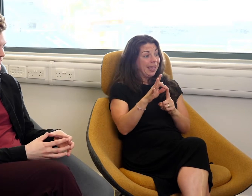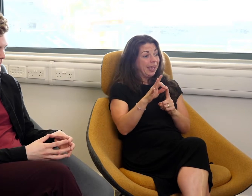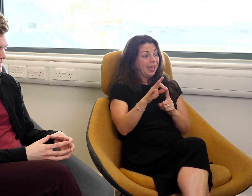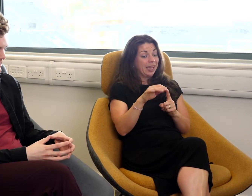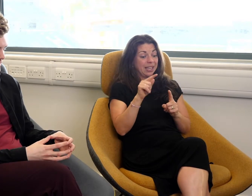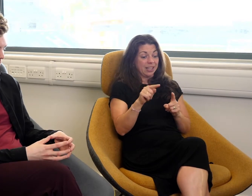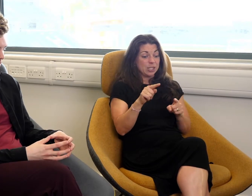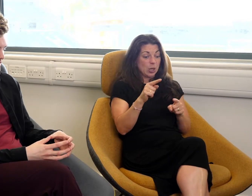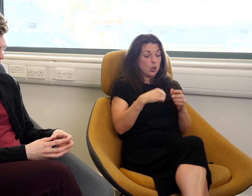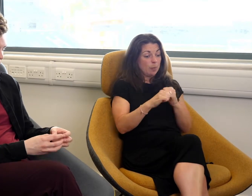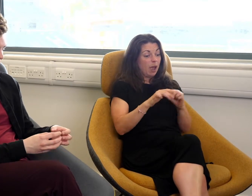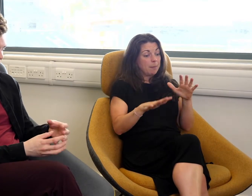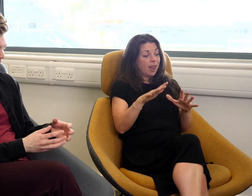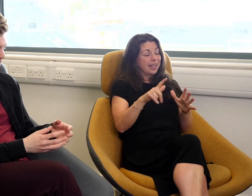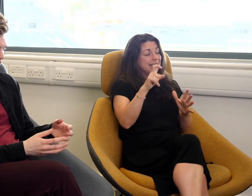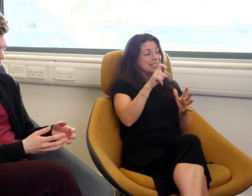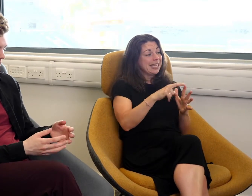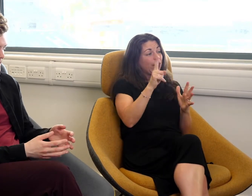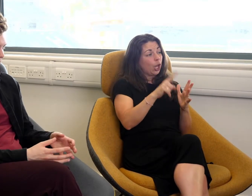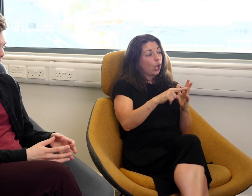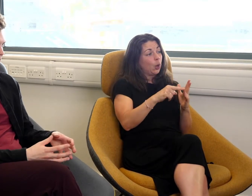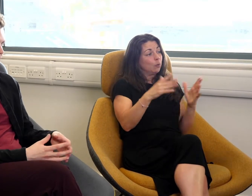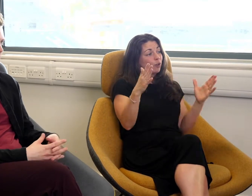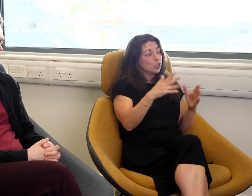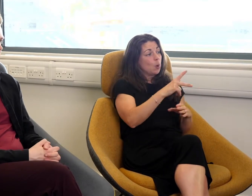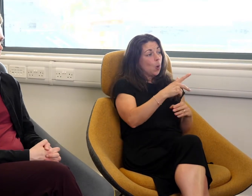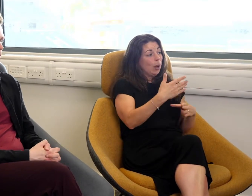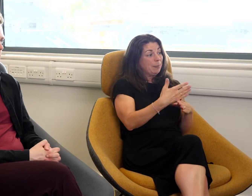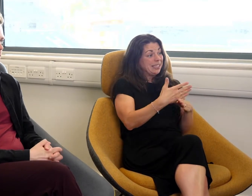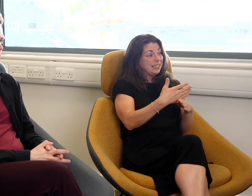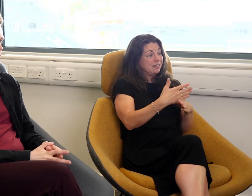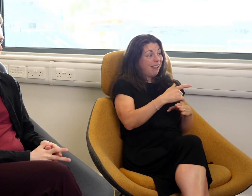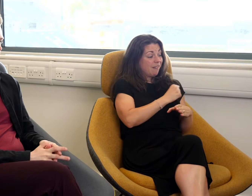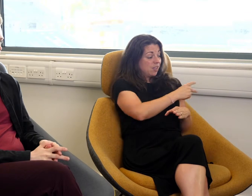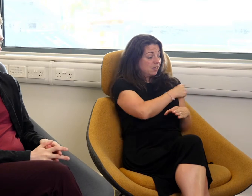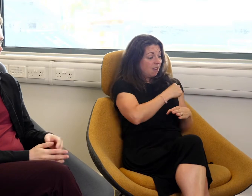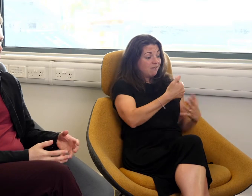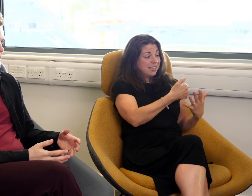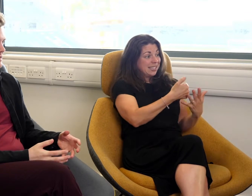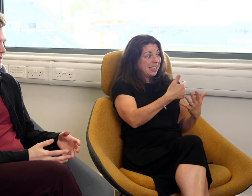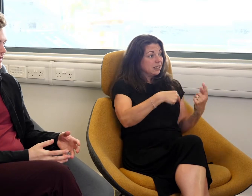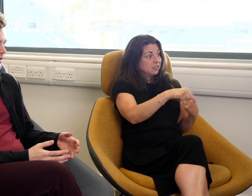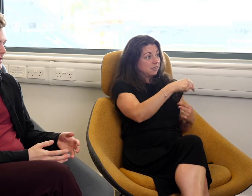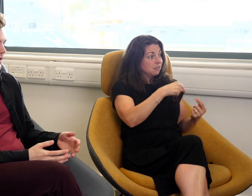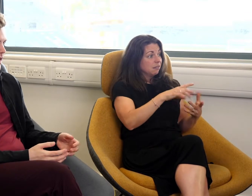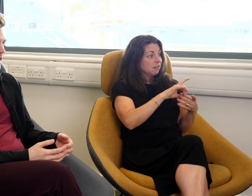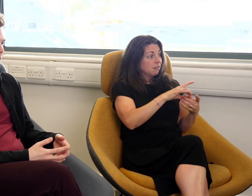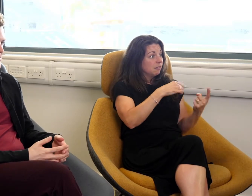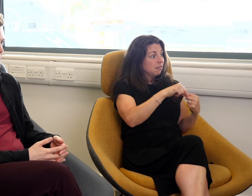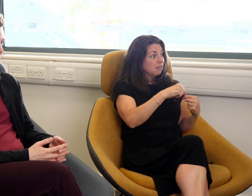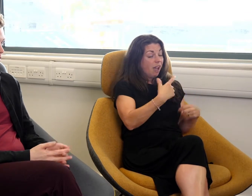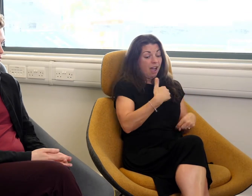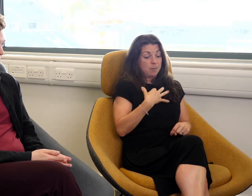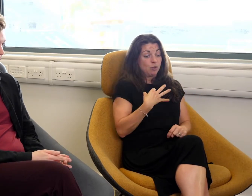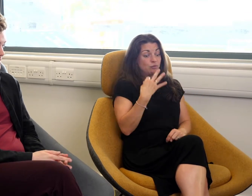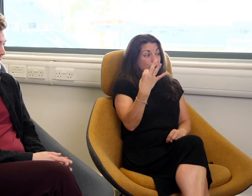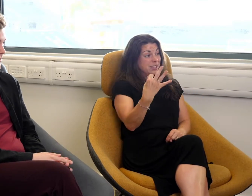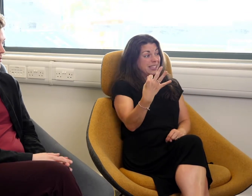business almost, with kind of 5 or 6 staff. You are a representative. I represent about 100,000 people, as